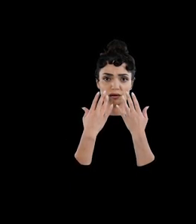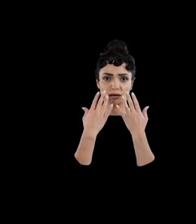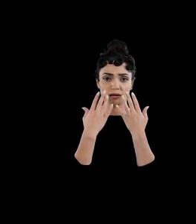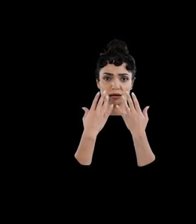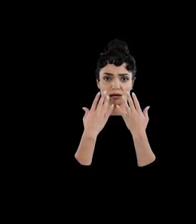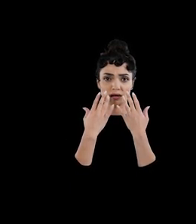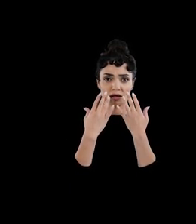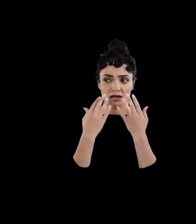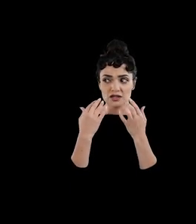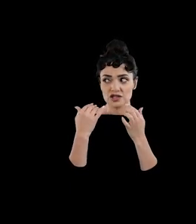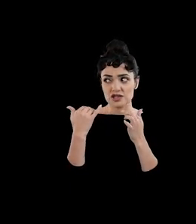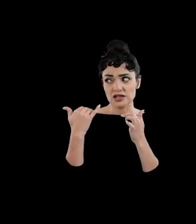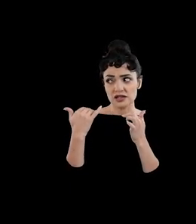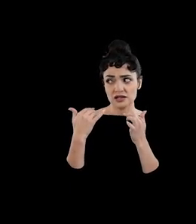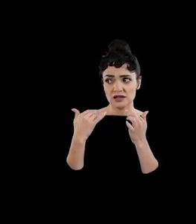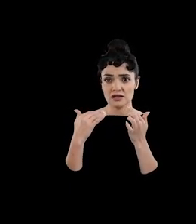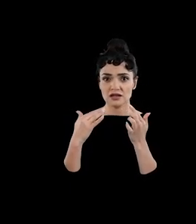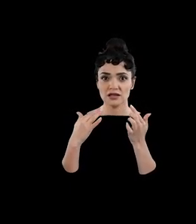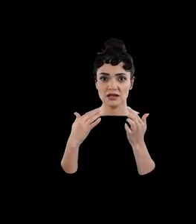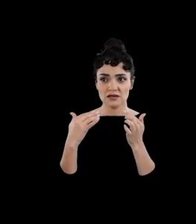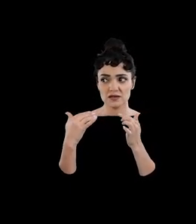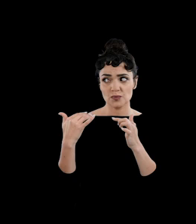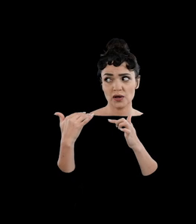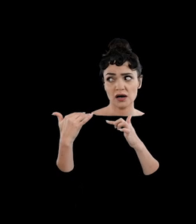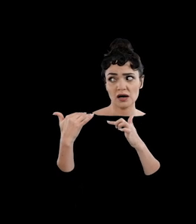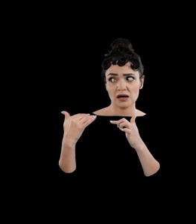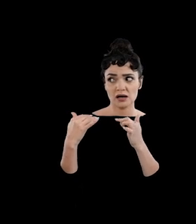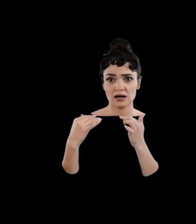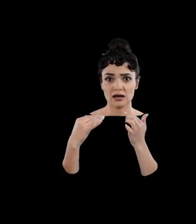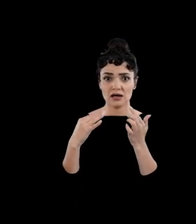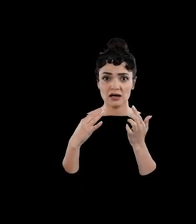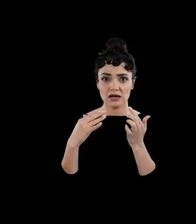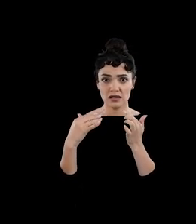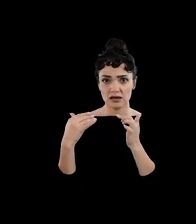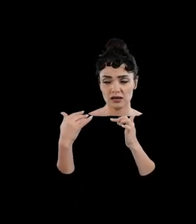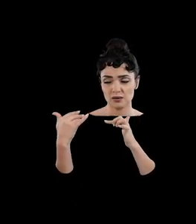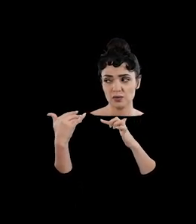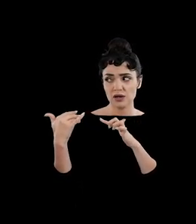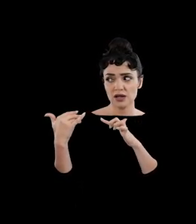And she is but a wind